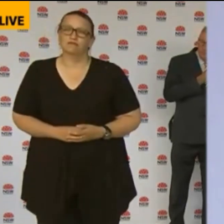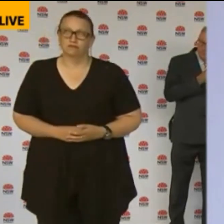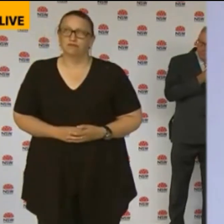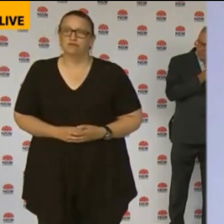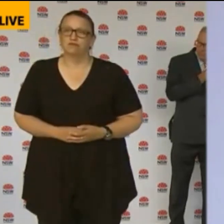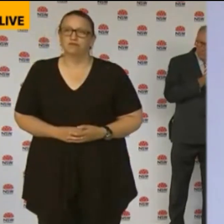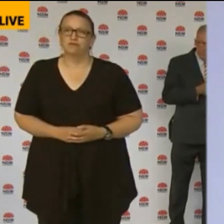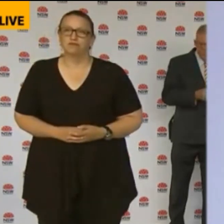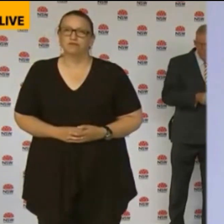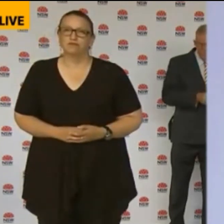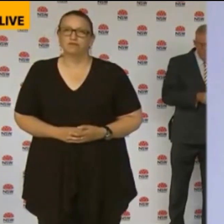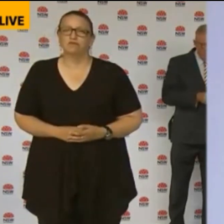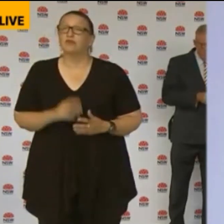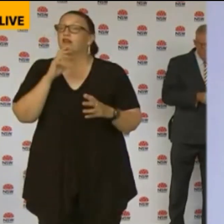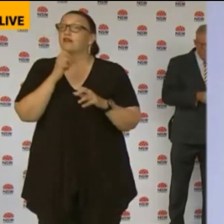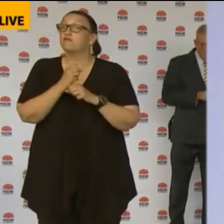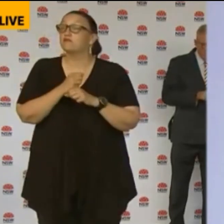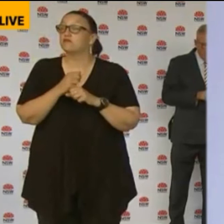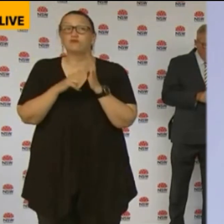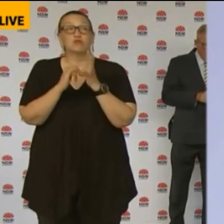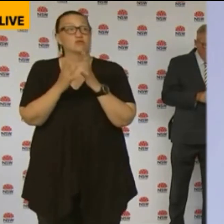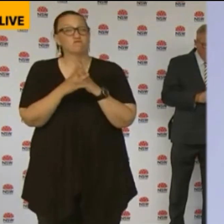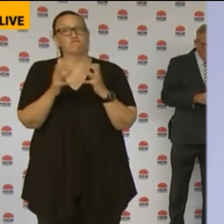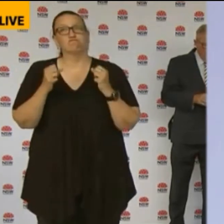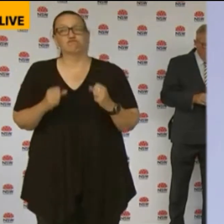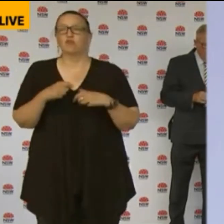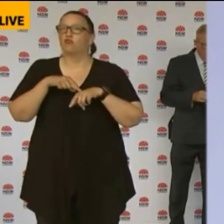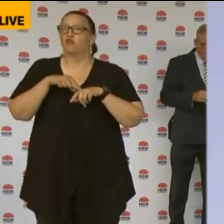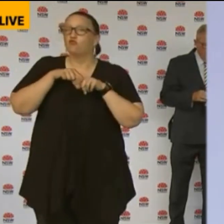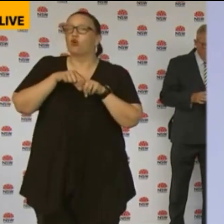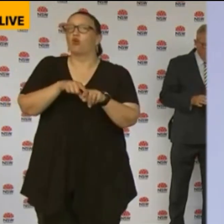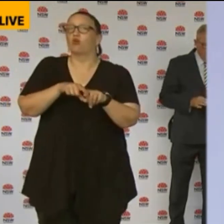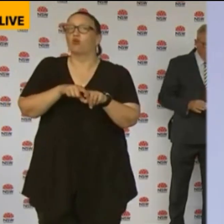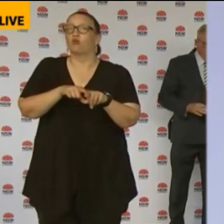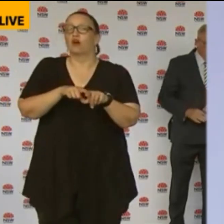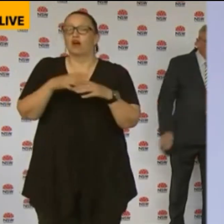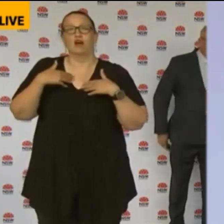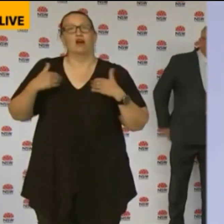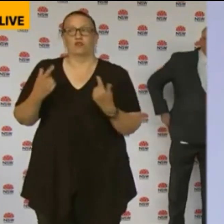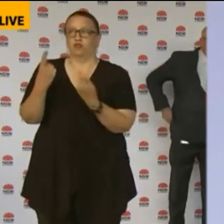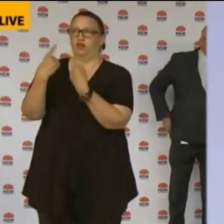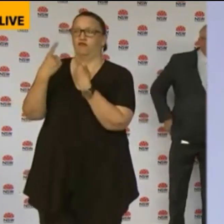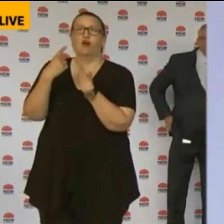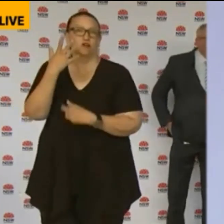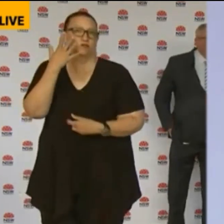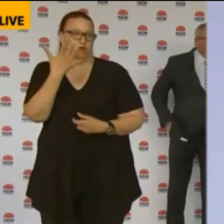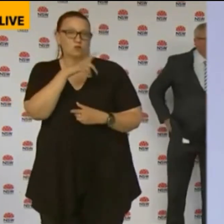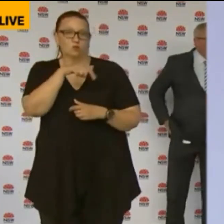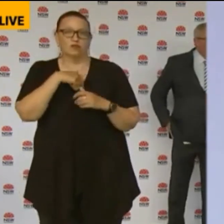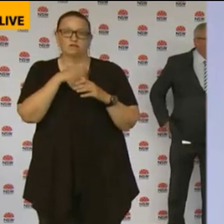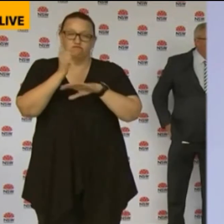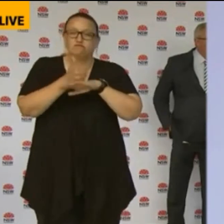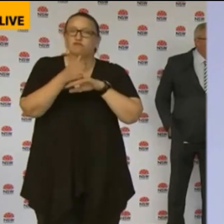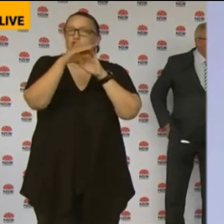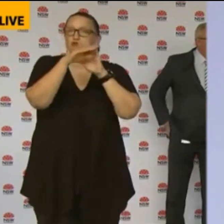the space of considering health advice in relation to easing restrictions, and I want to make that clear. But we won't have the